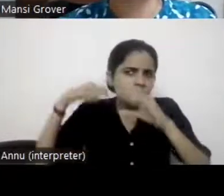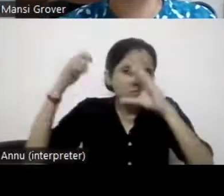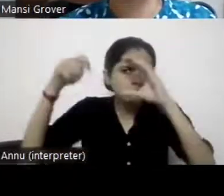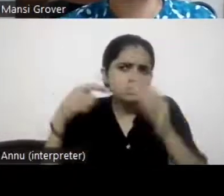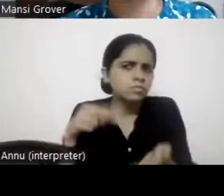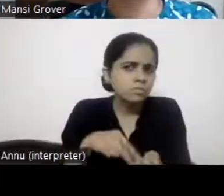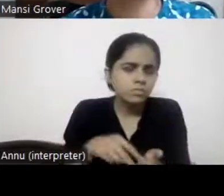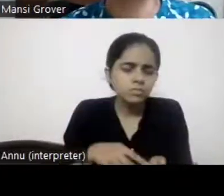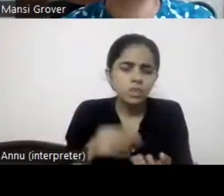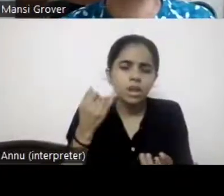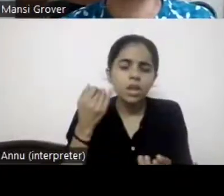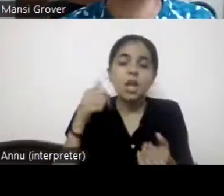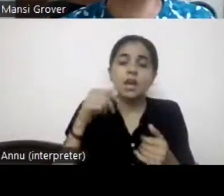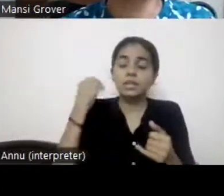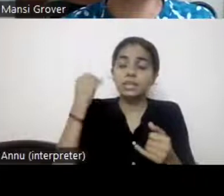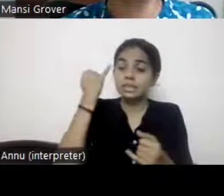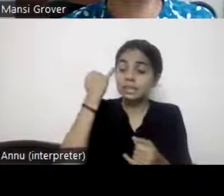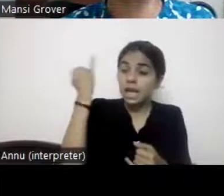this idea of